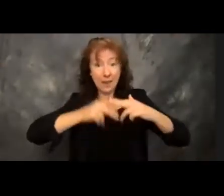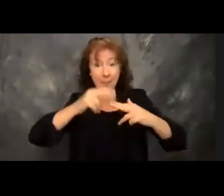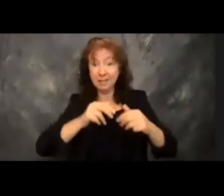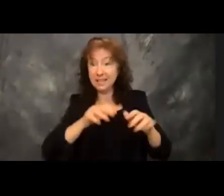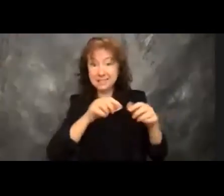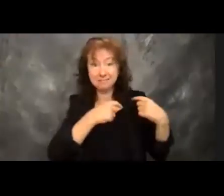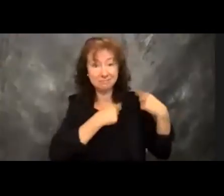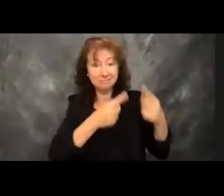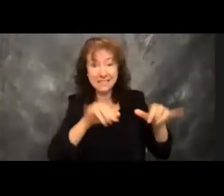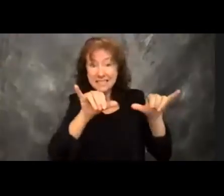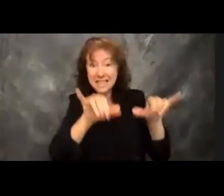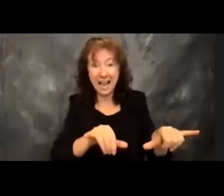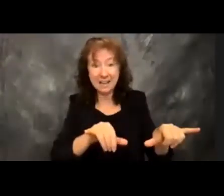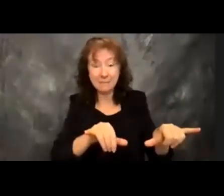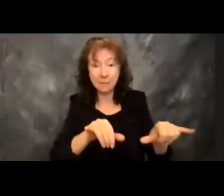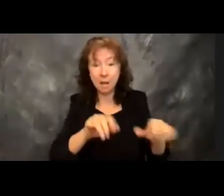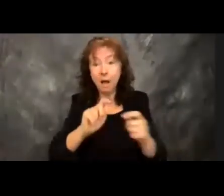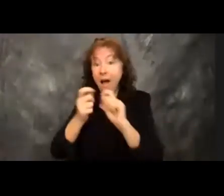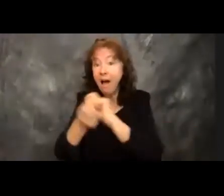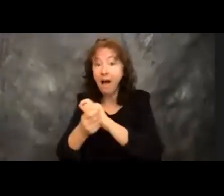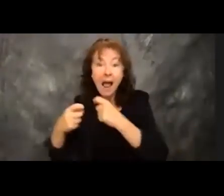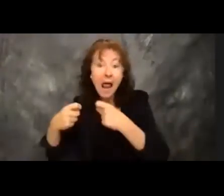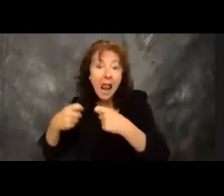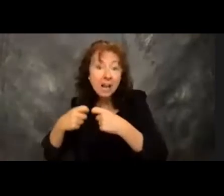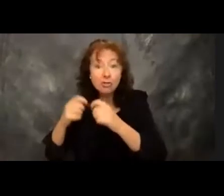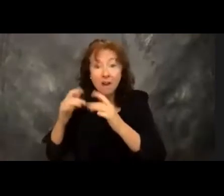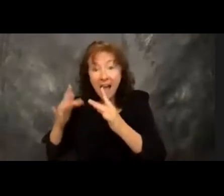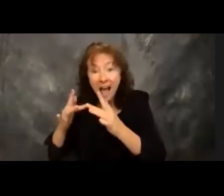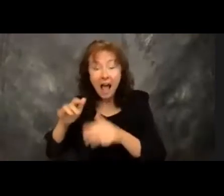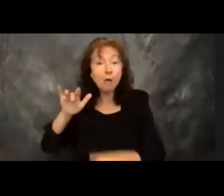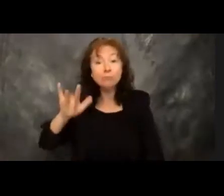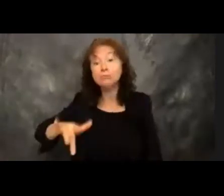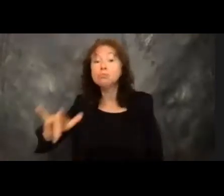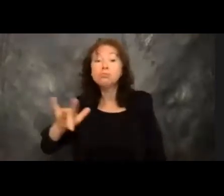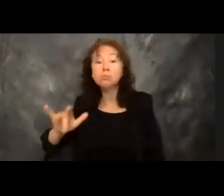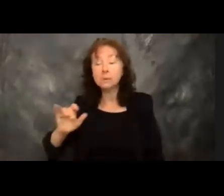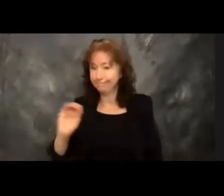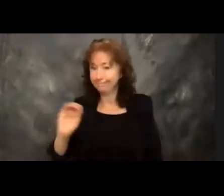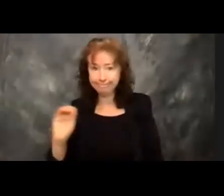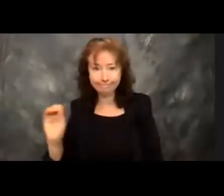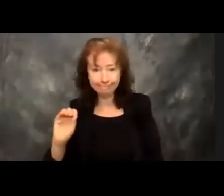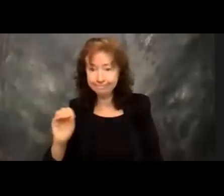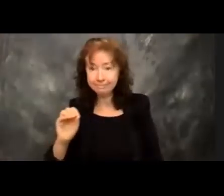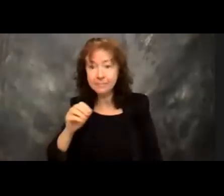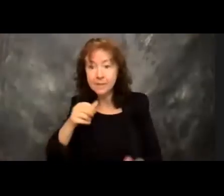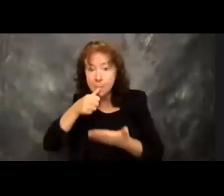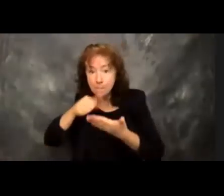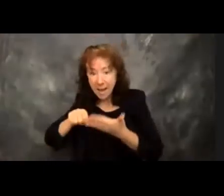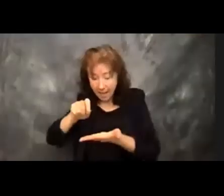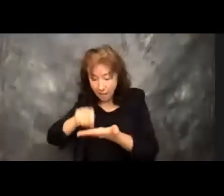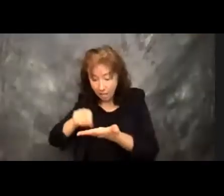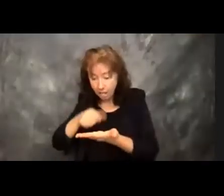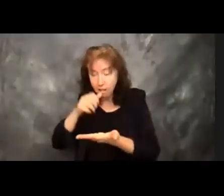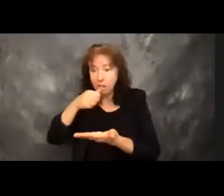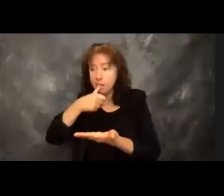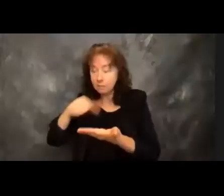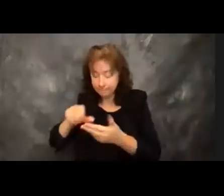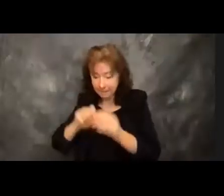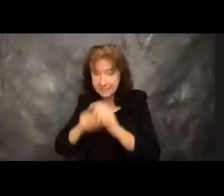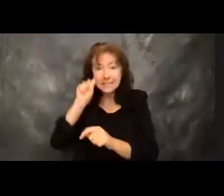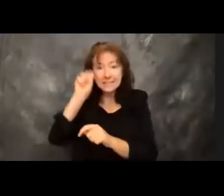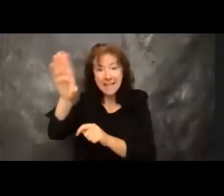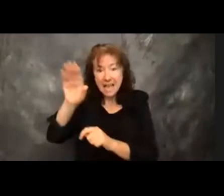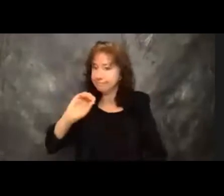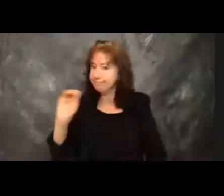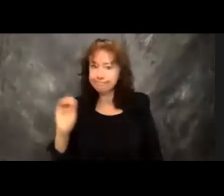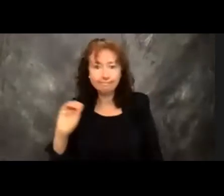or any other kind of voting system, for example, through post service, etc. People have to go